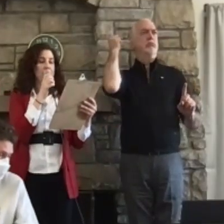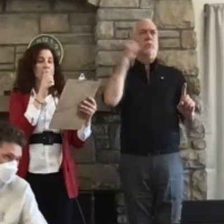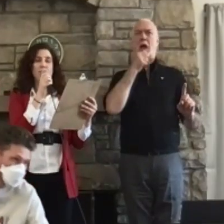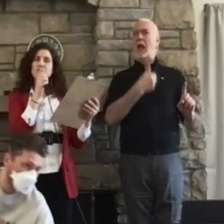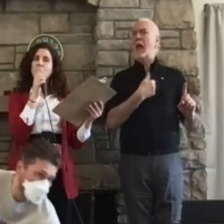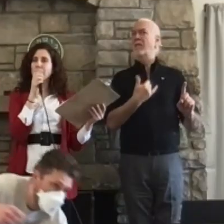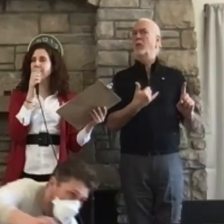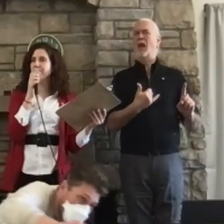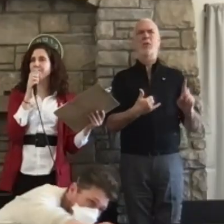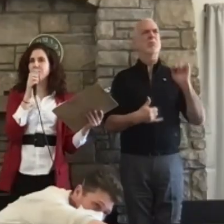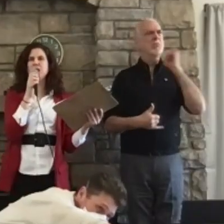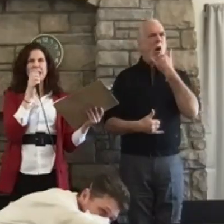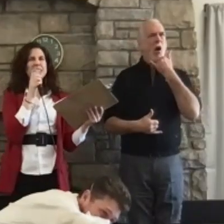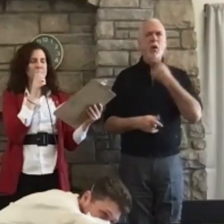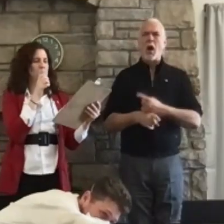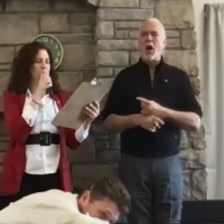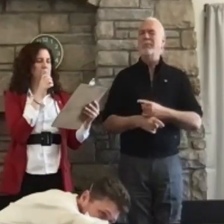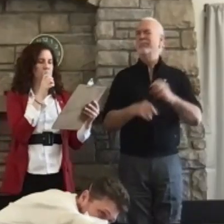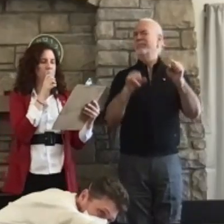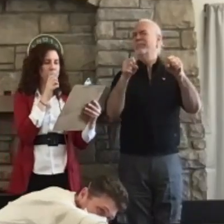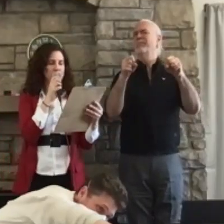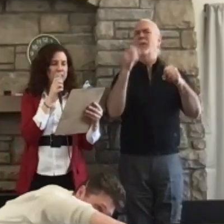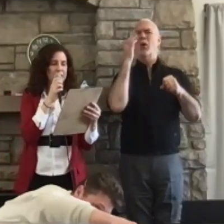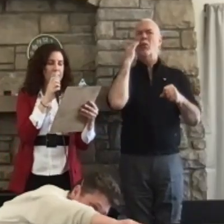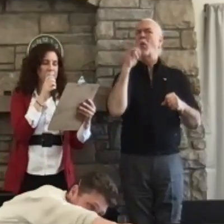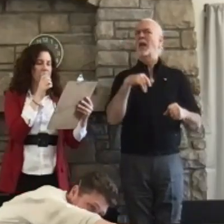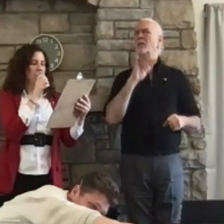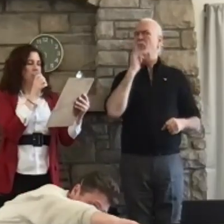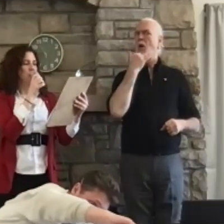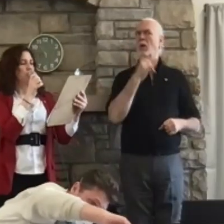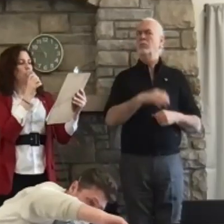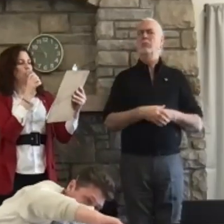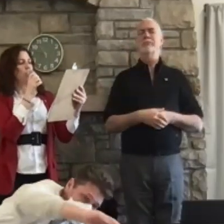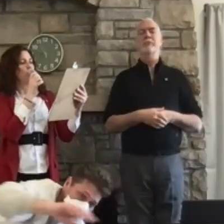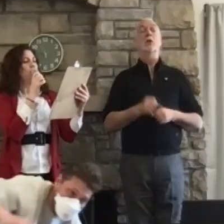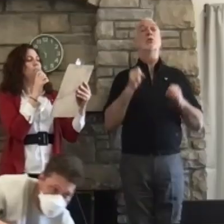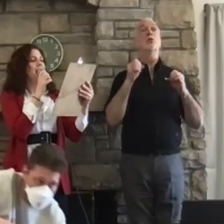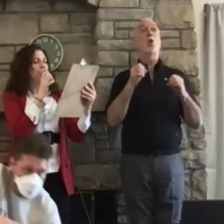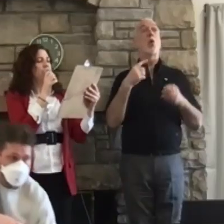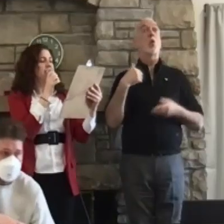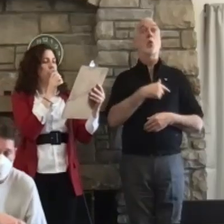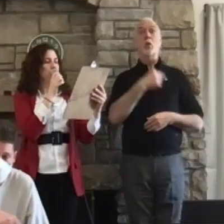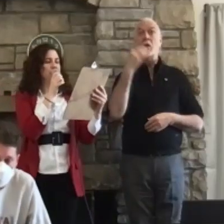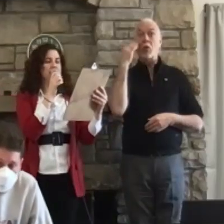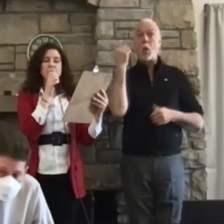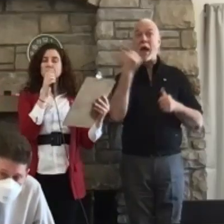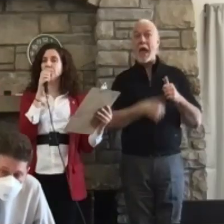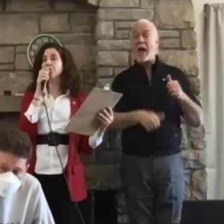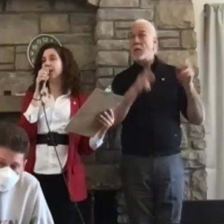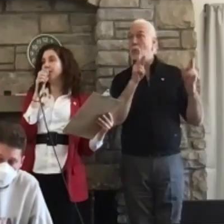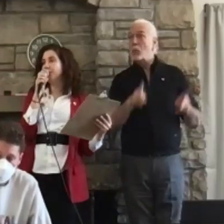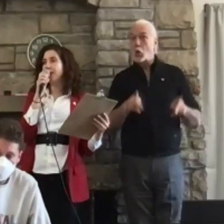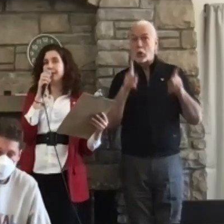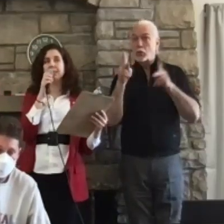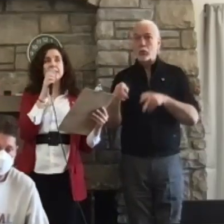today. That's wrong, right? We know that's wrong. We want to change that. So we know that every single person